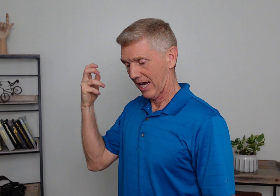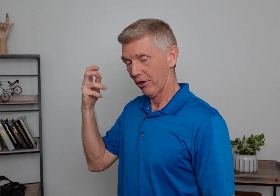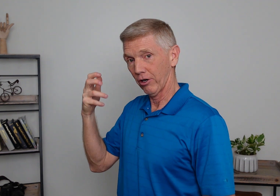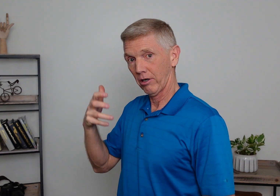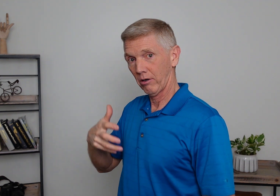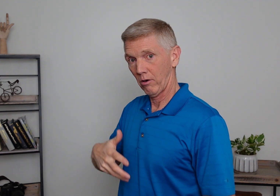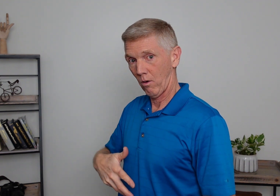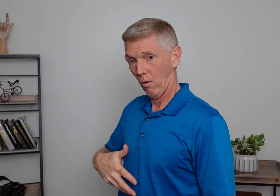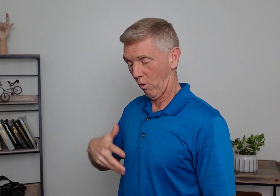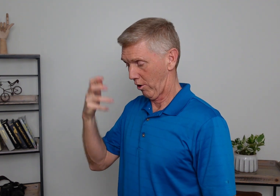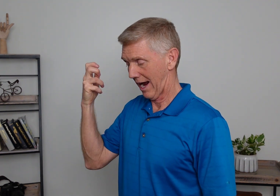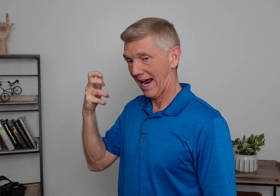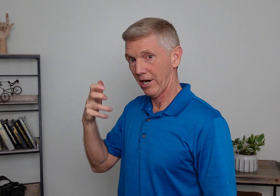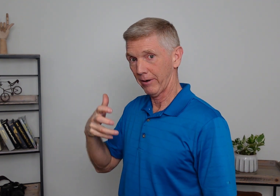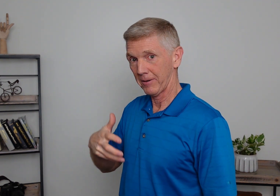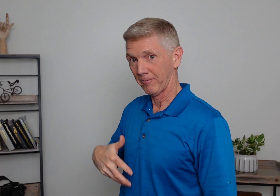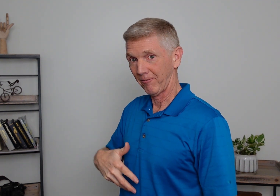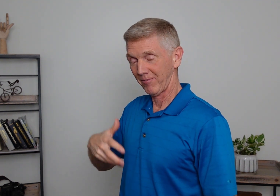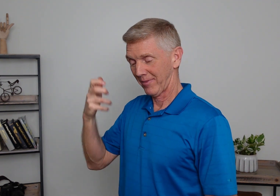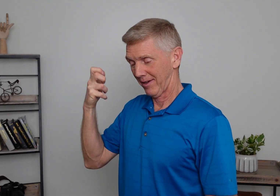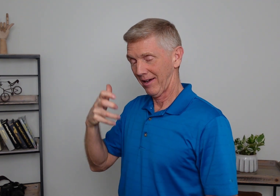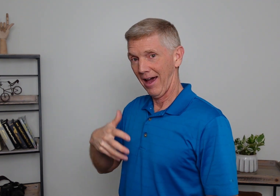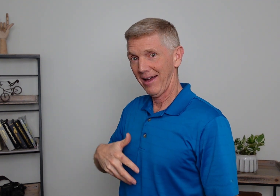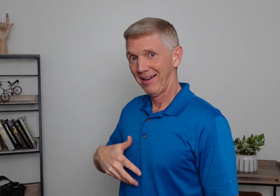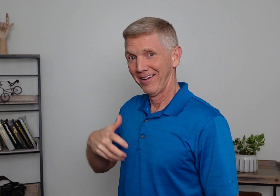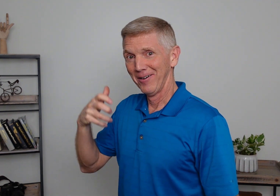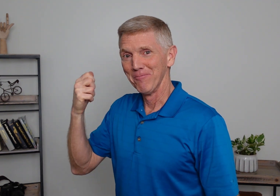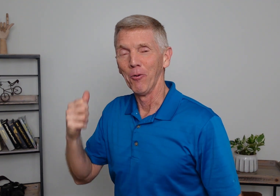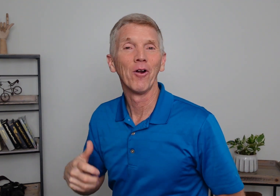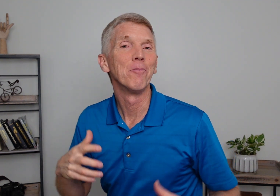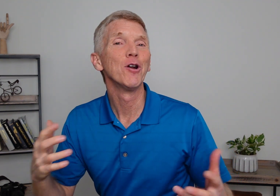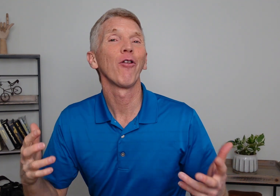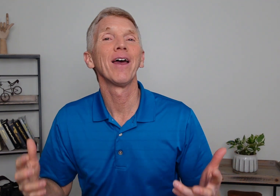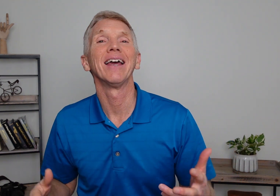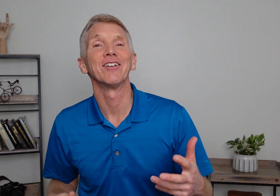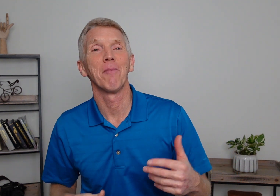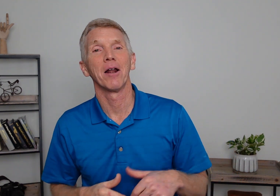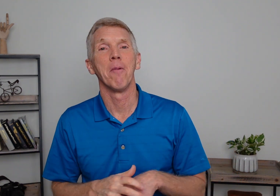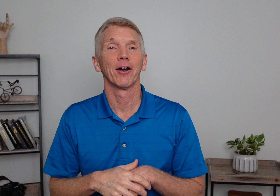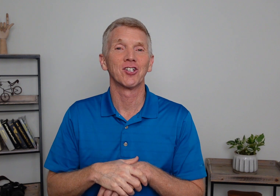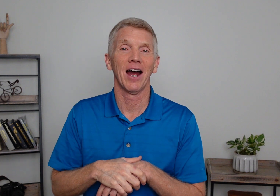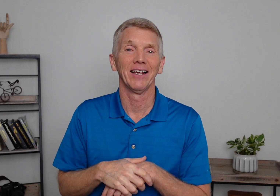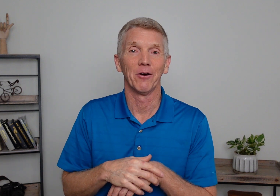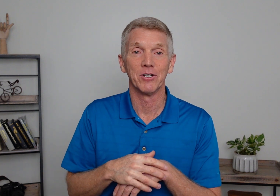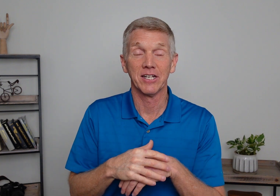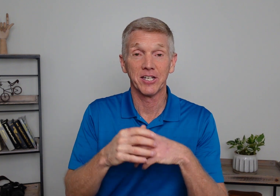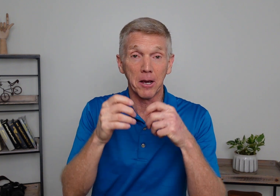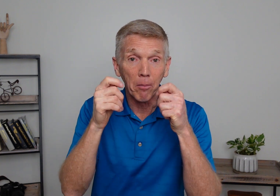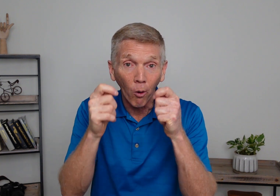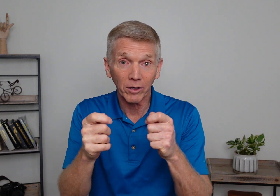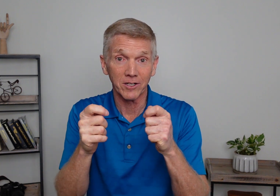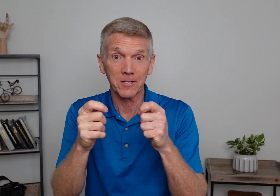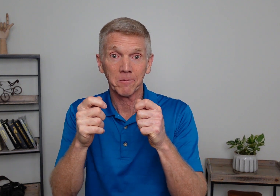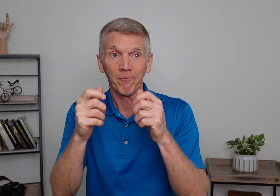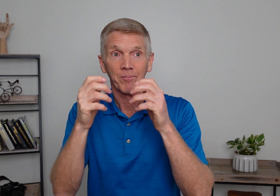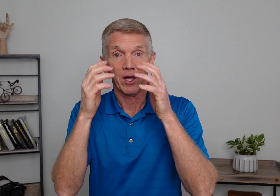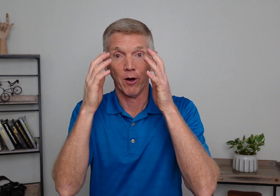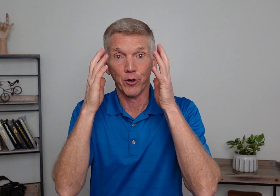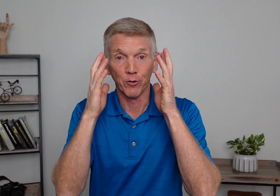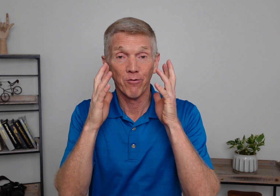Anger or angry, okay? But one of the beautiful things about American Sign Language is the importance of your